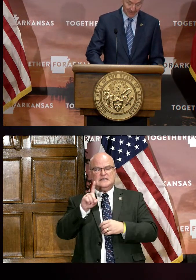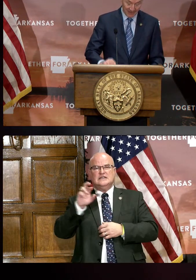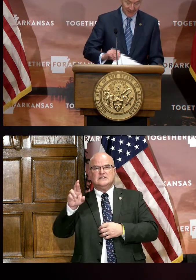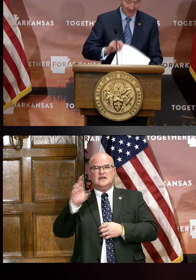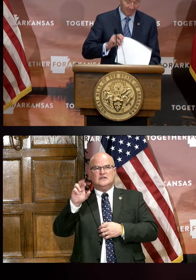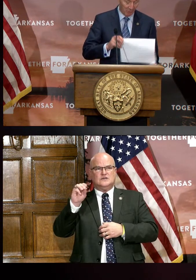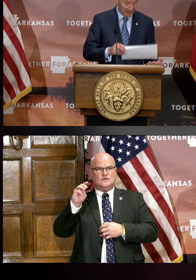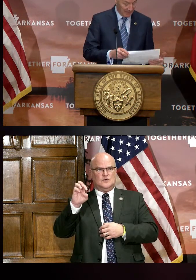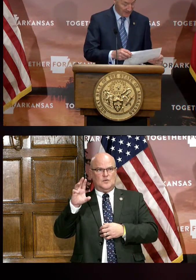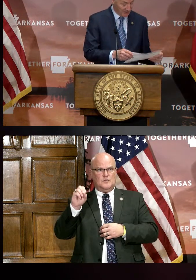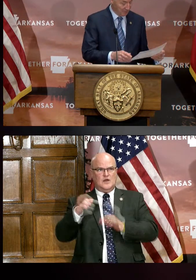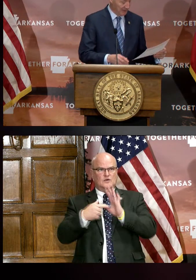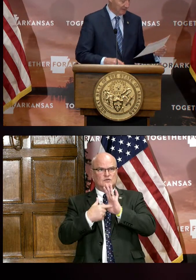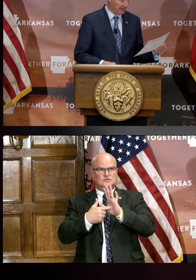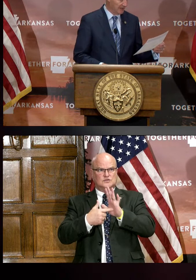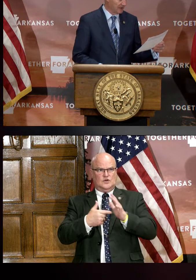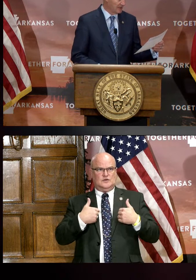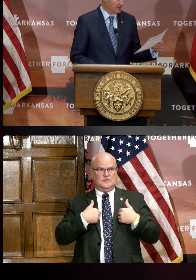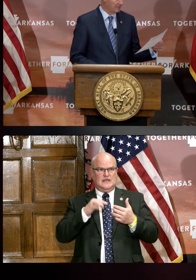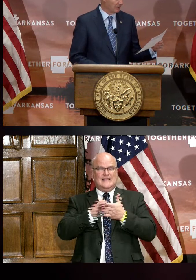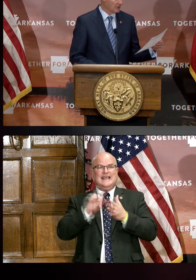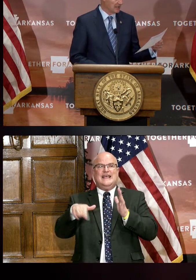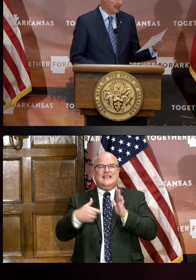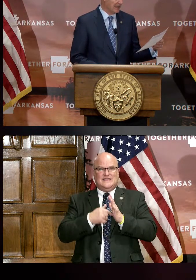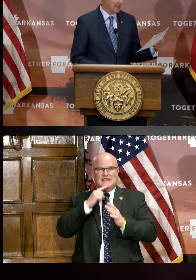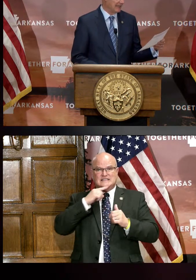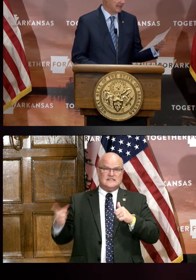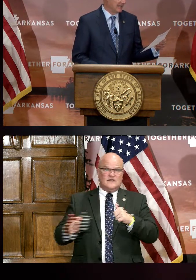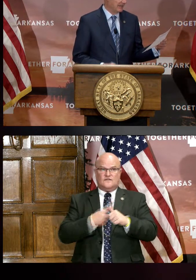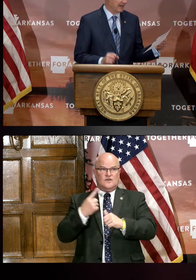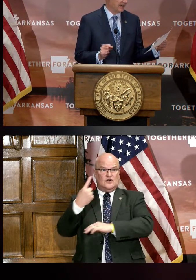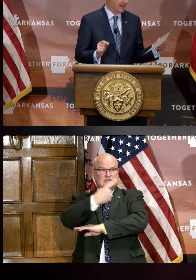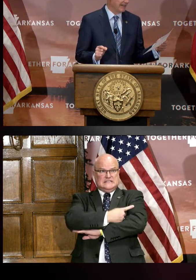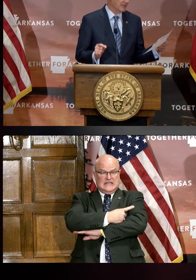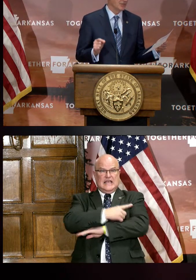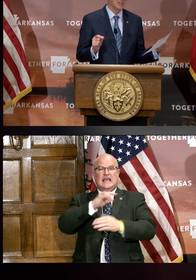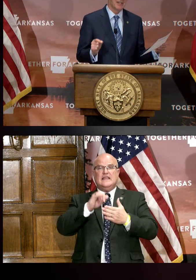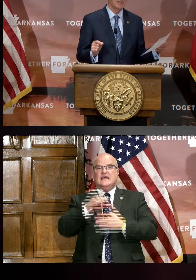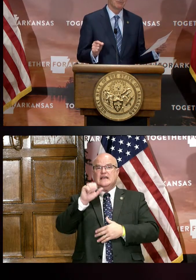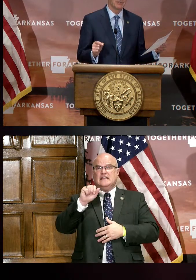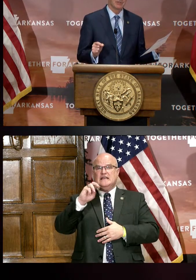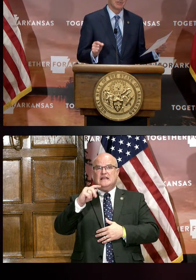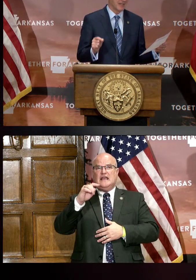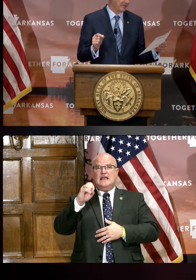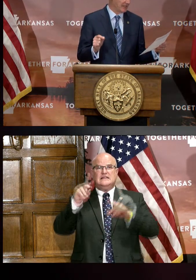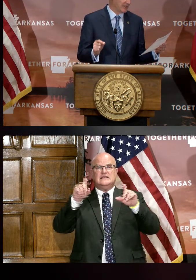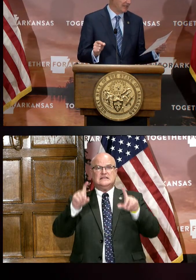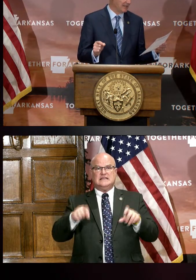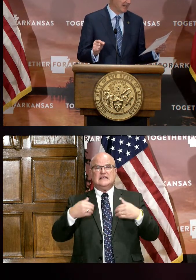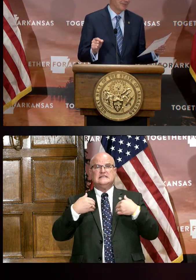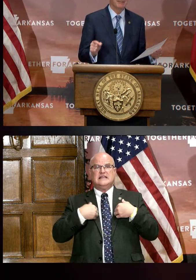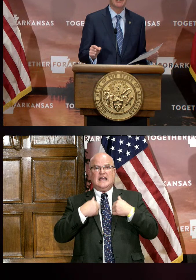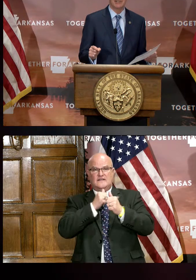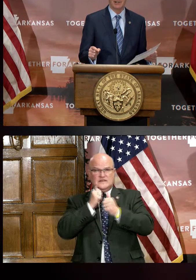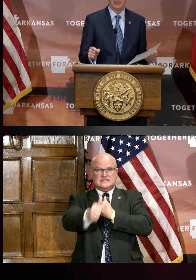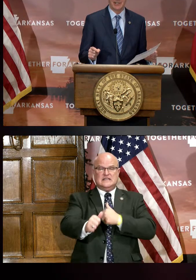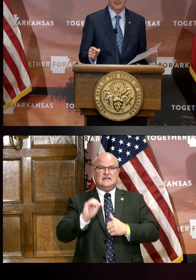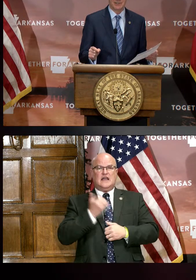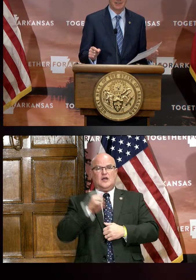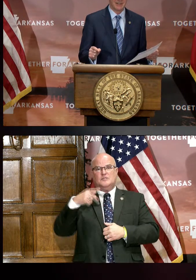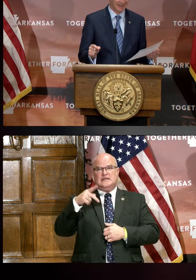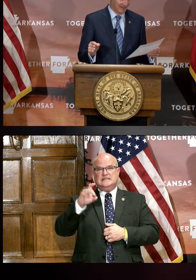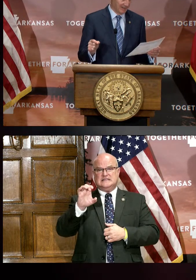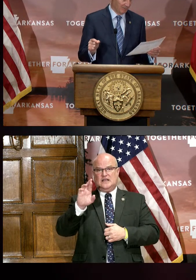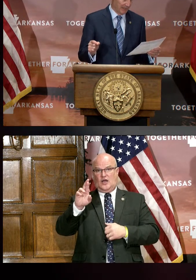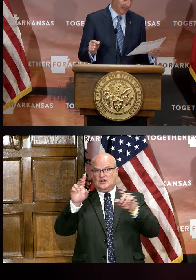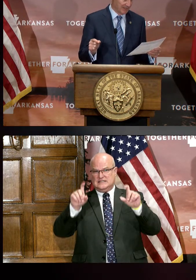Romero pointed out to me, that this is the first day that our antigen test results have exceeded our PCR